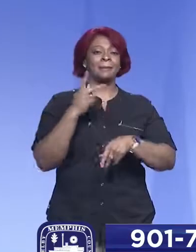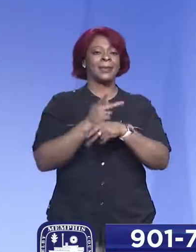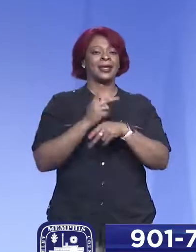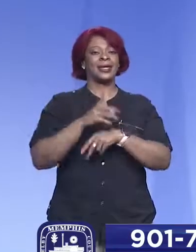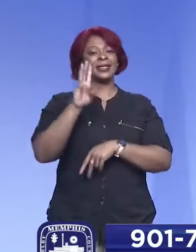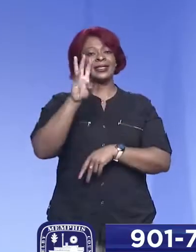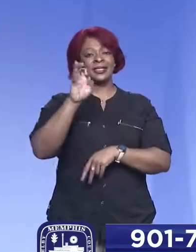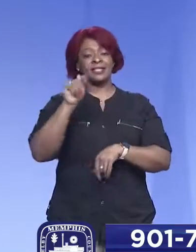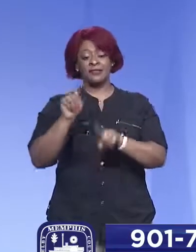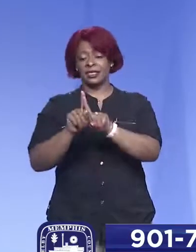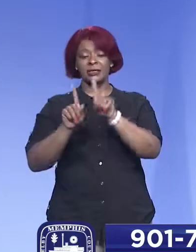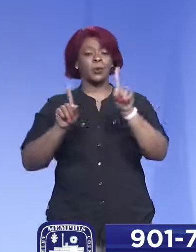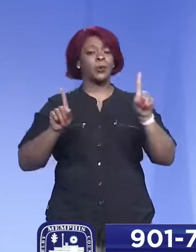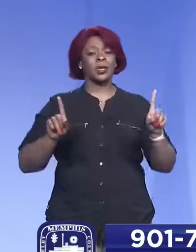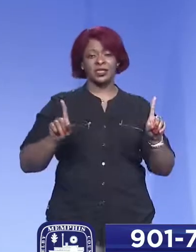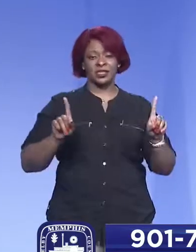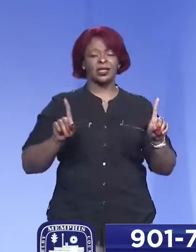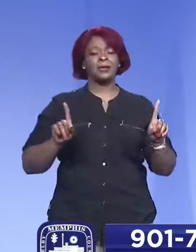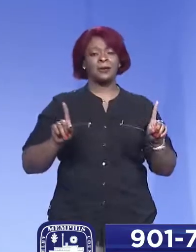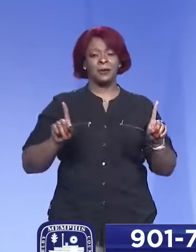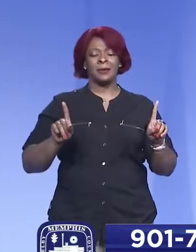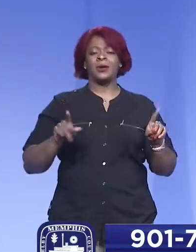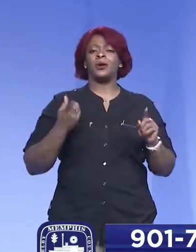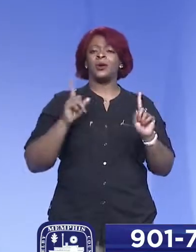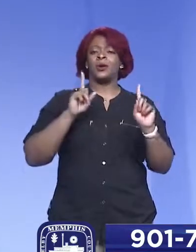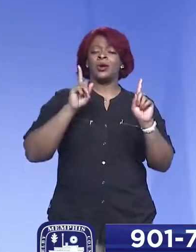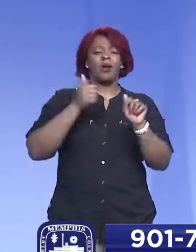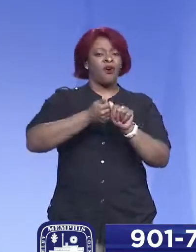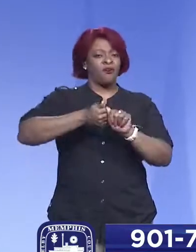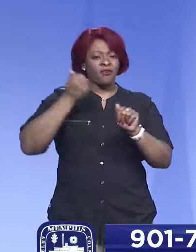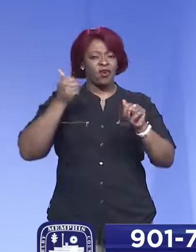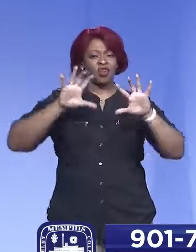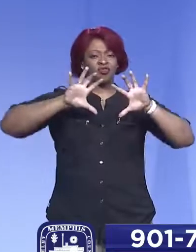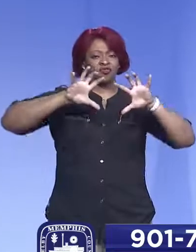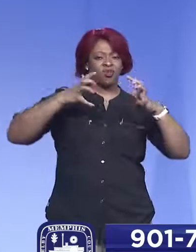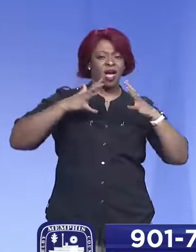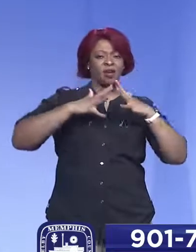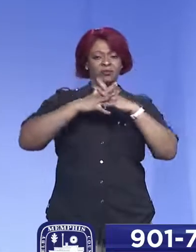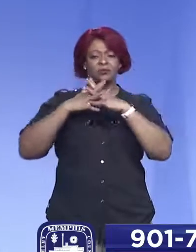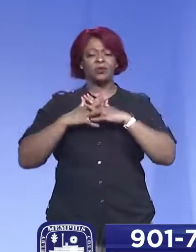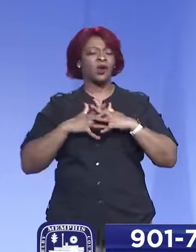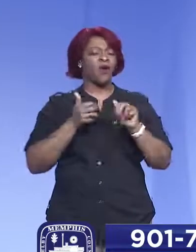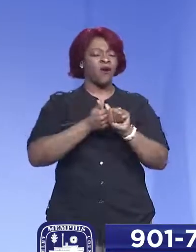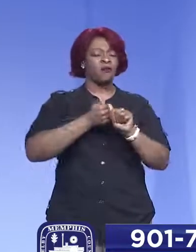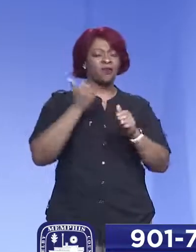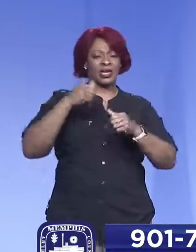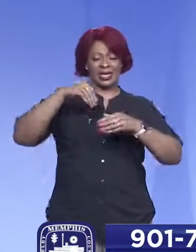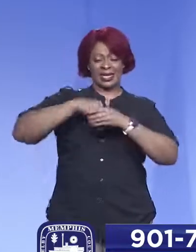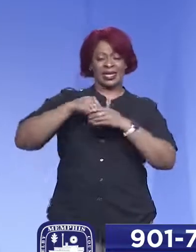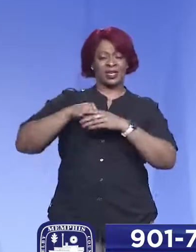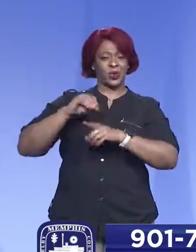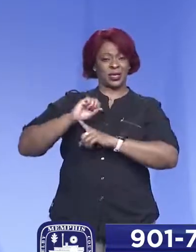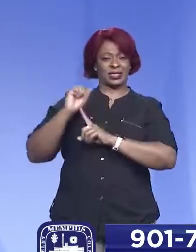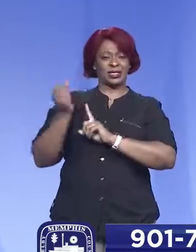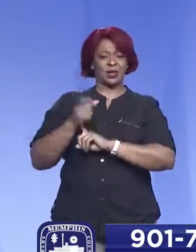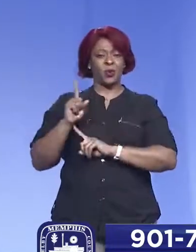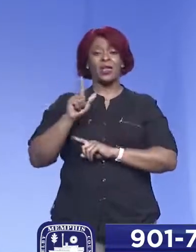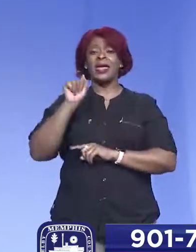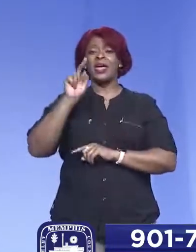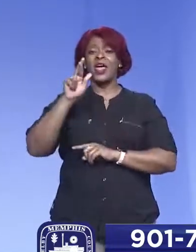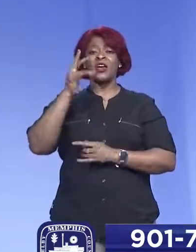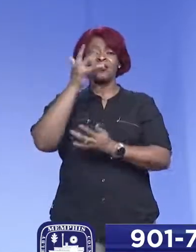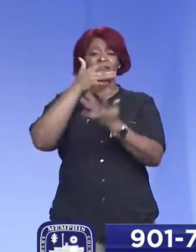feet separation, avoiding crowds, avoiding indoor settings where the ventilation